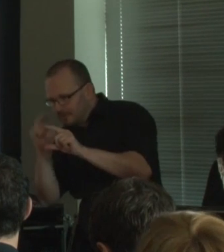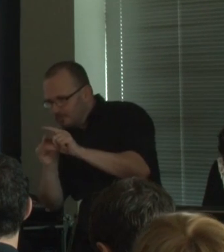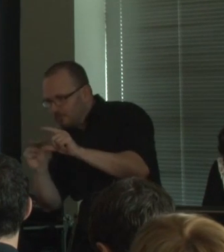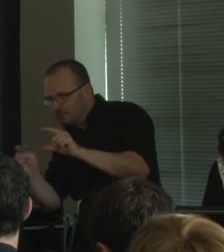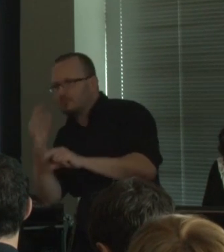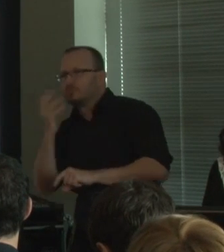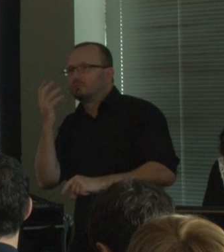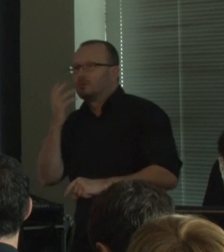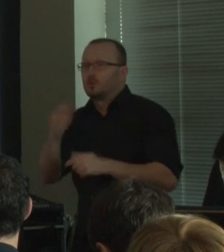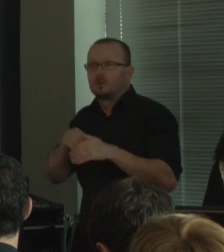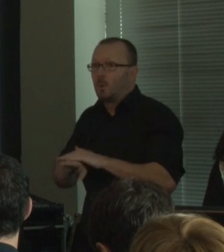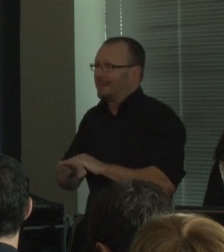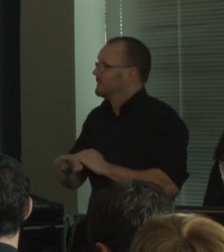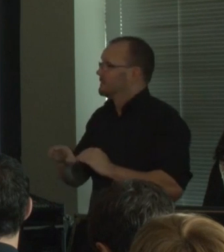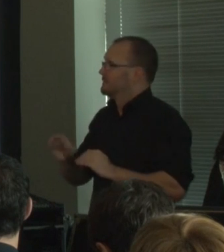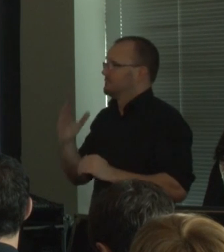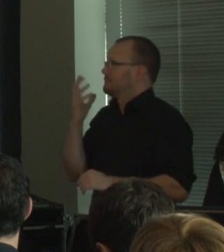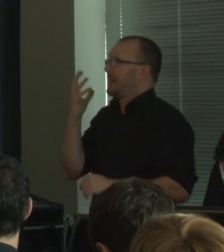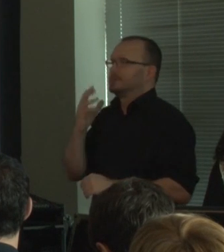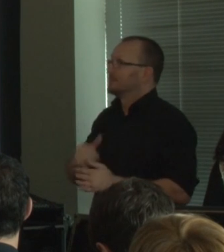around inside them quite a lot.